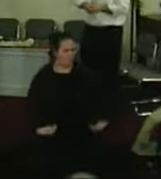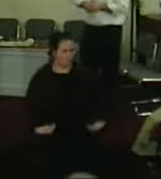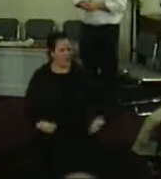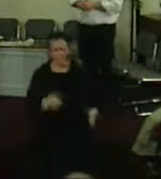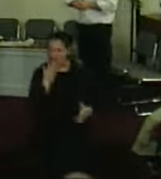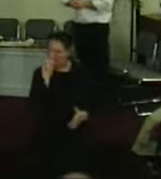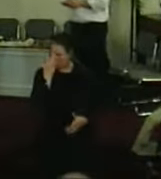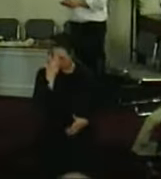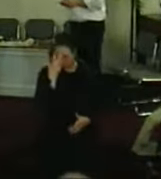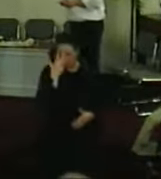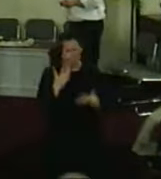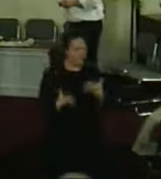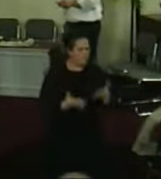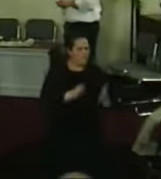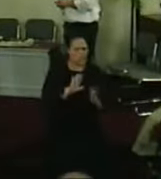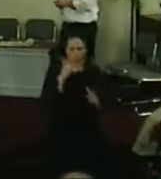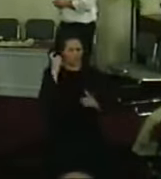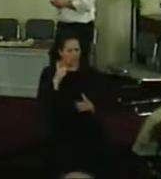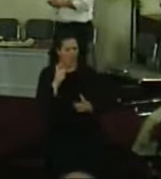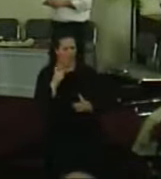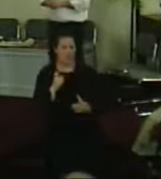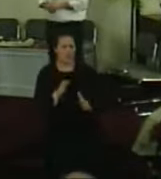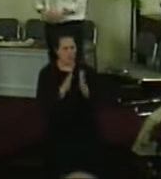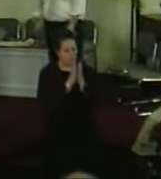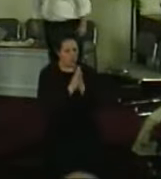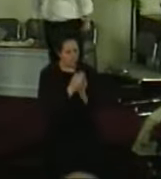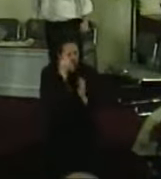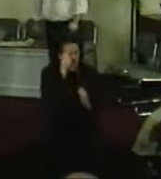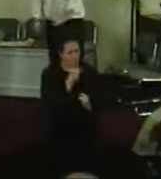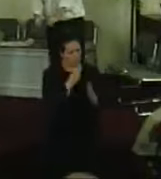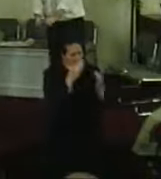time. And we're going to pray over you in the name of Jesus.